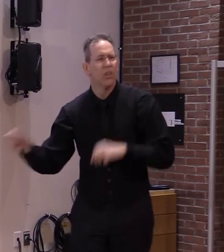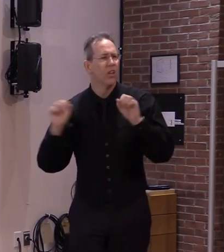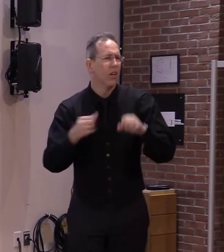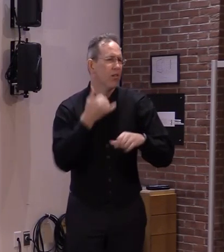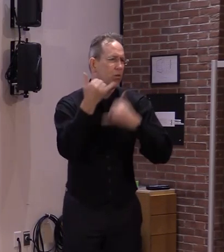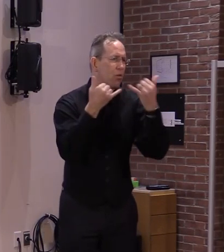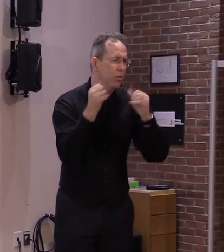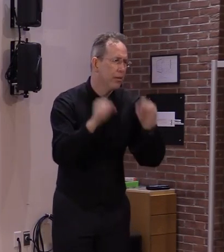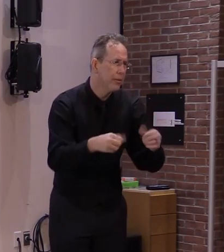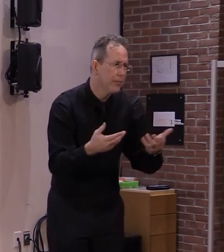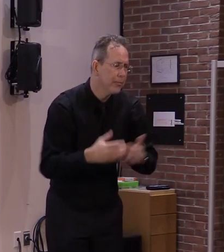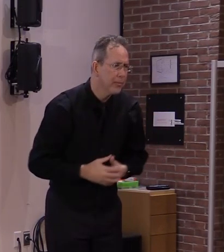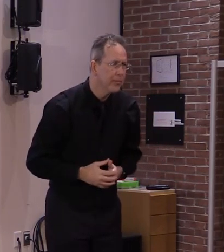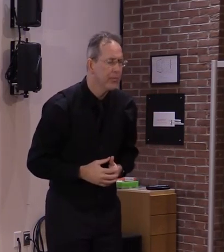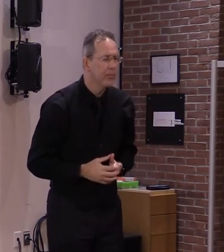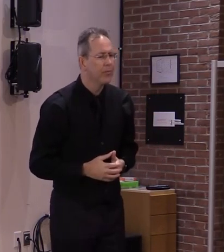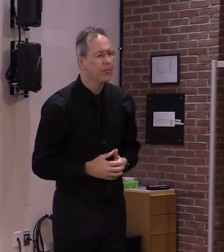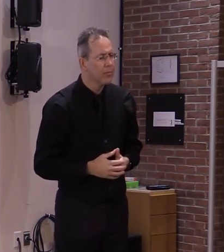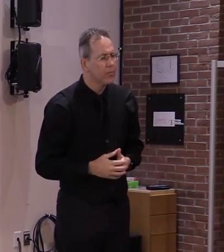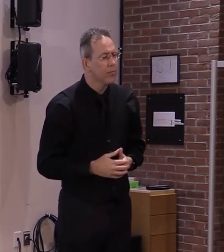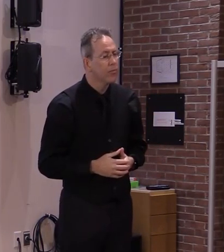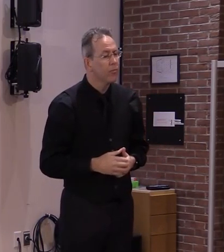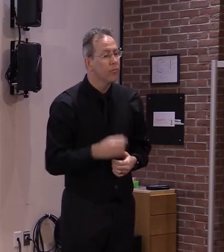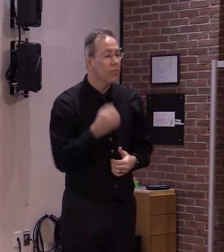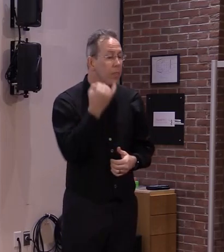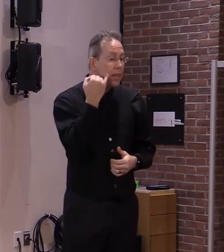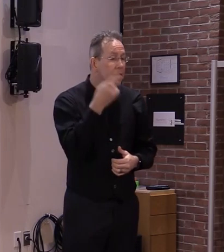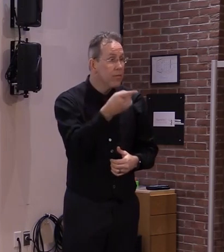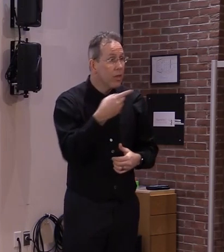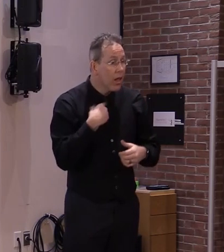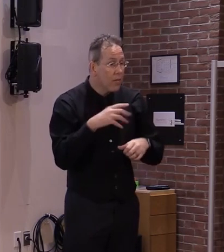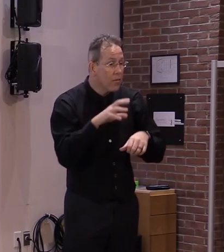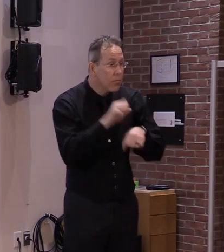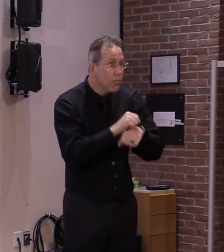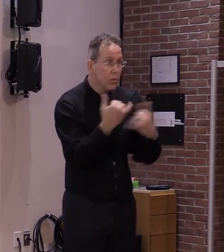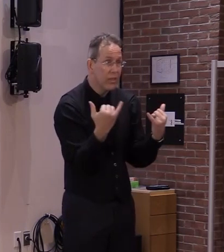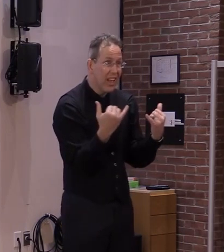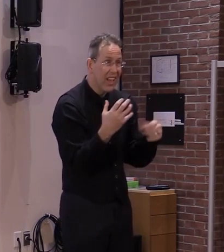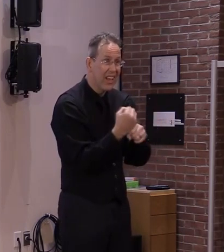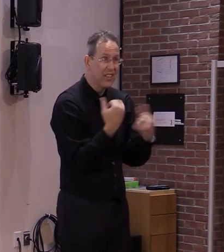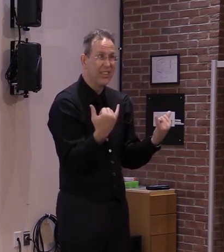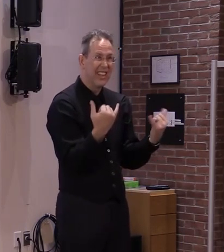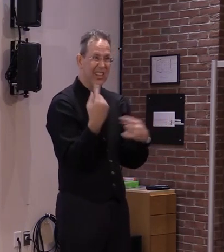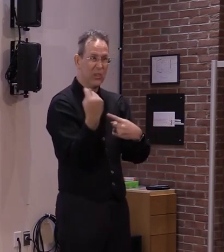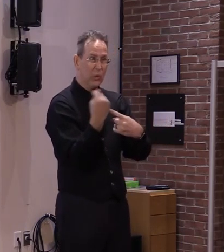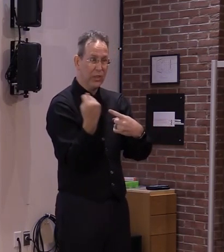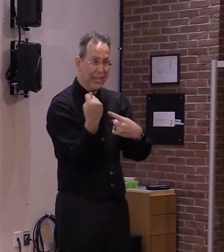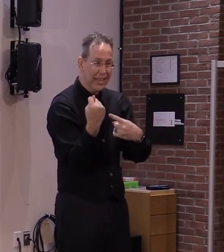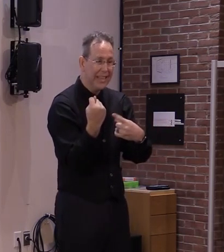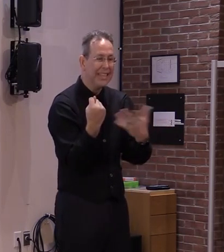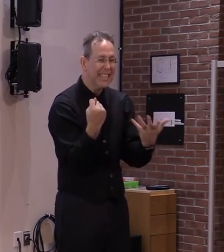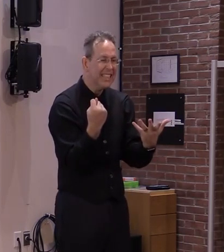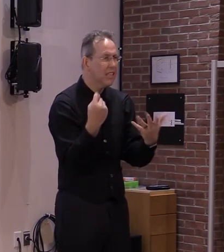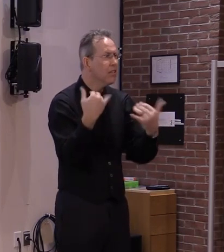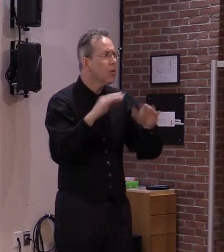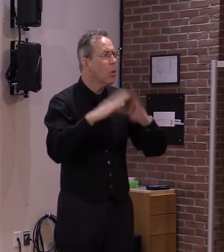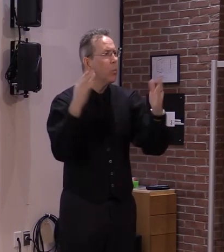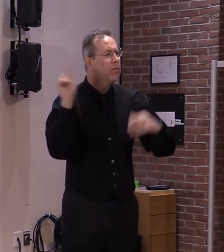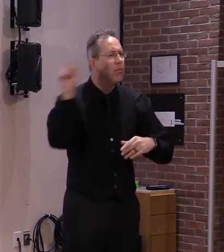the Champlain Valley Expo, all vaccination sites are open. However, if you